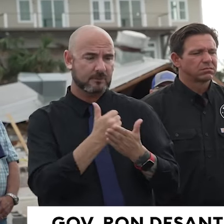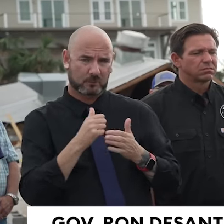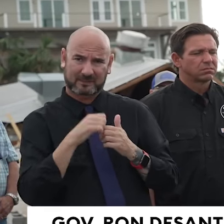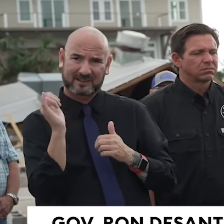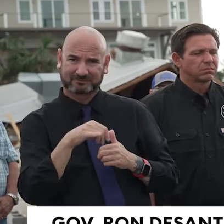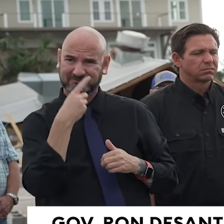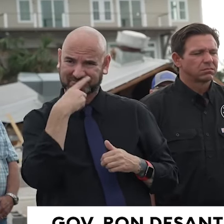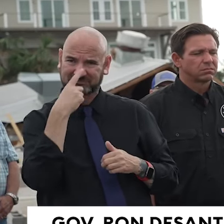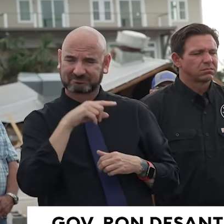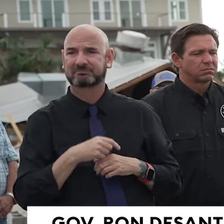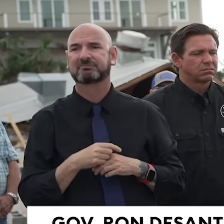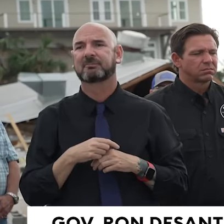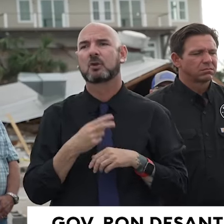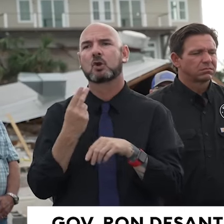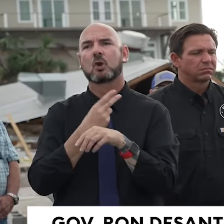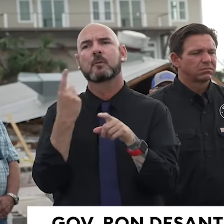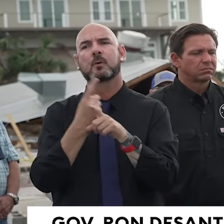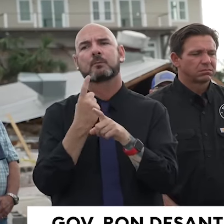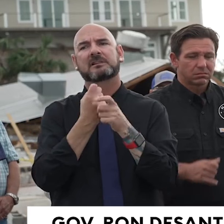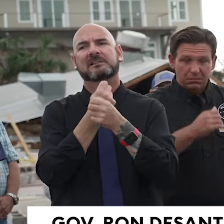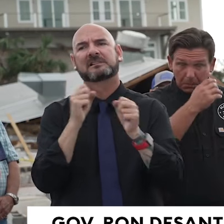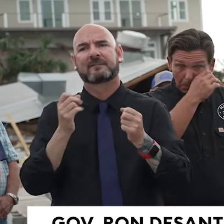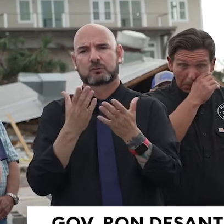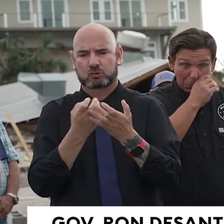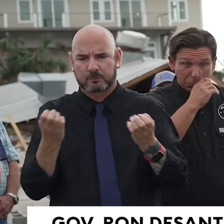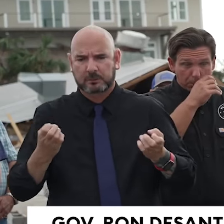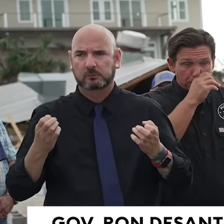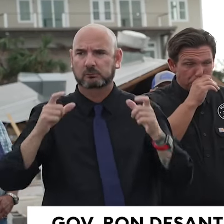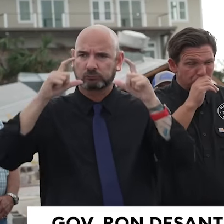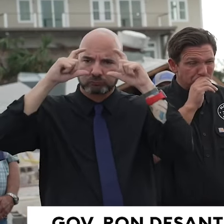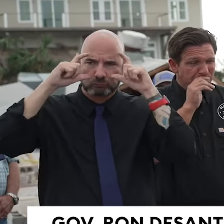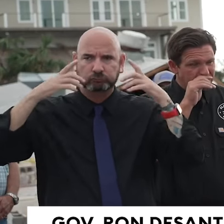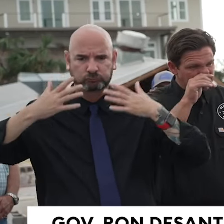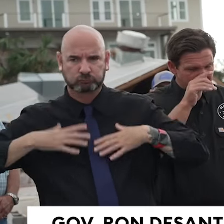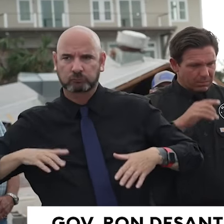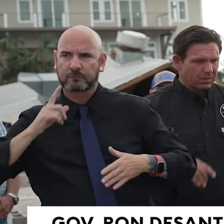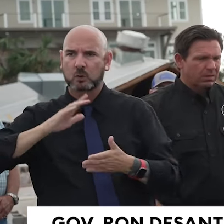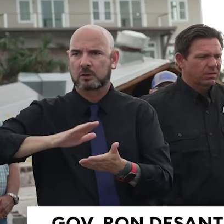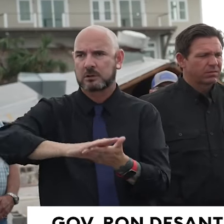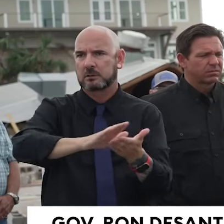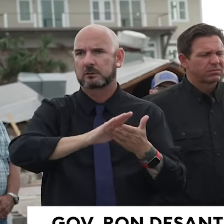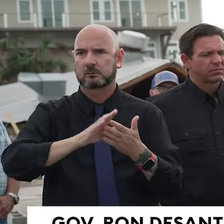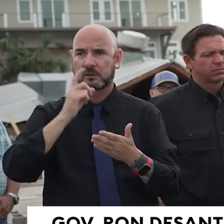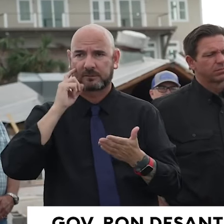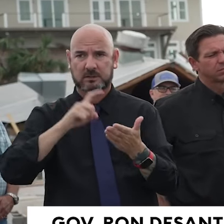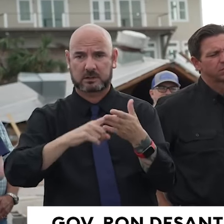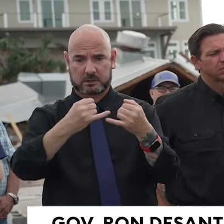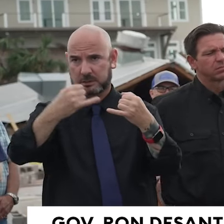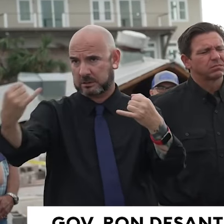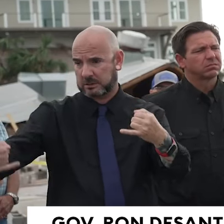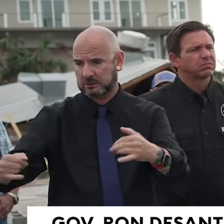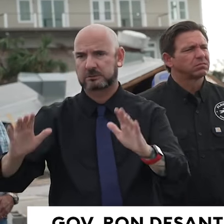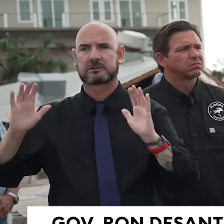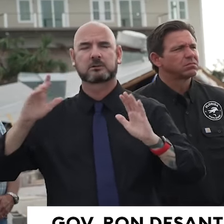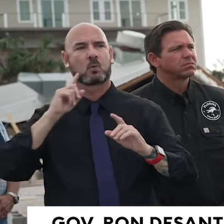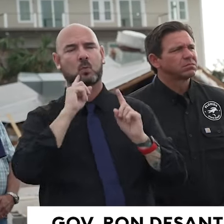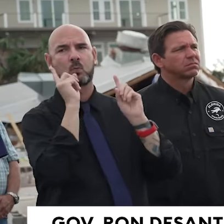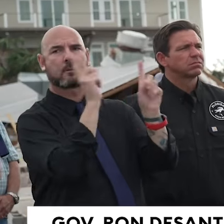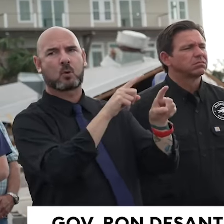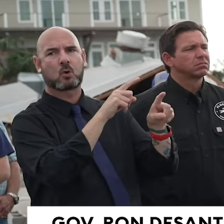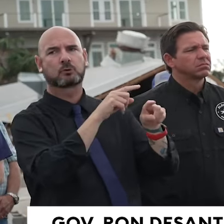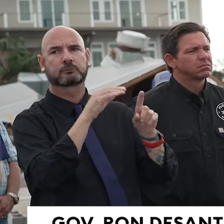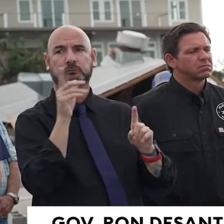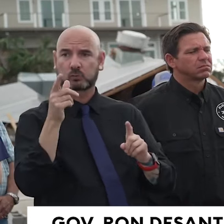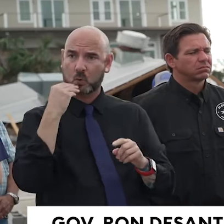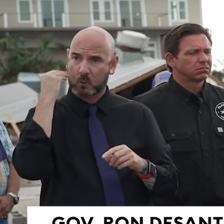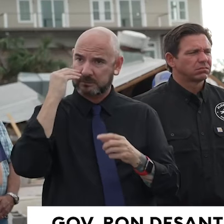wearing appropriate safety gear when you're cleaning up. If you come across down power lines, please report them. If you receive damage to your home,